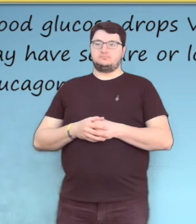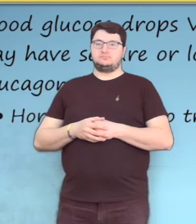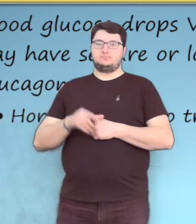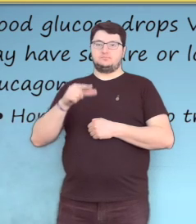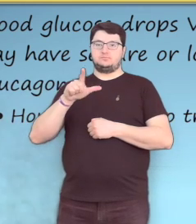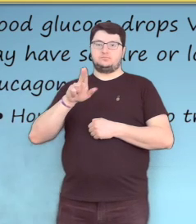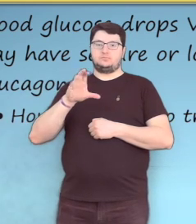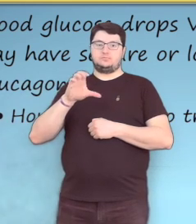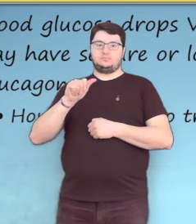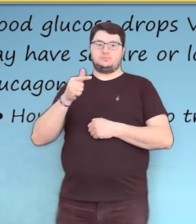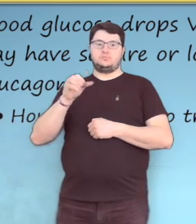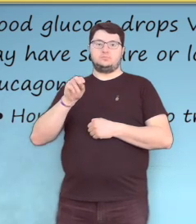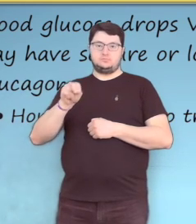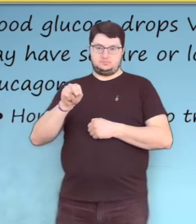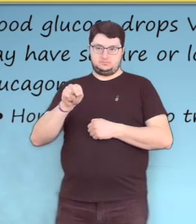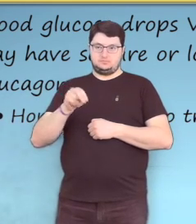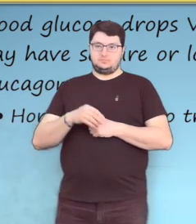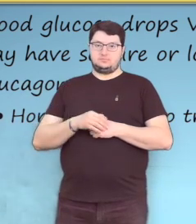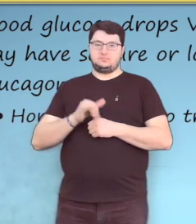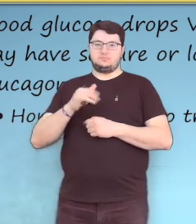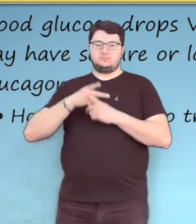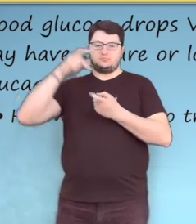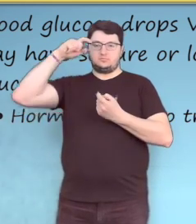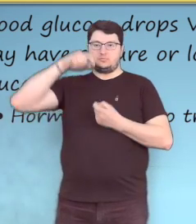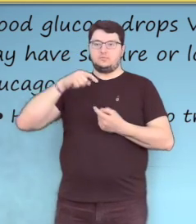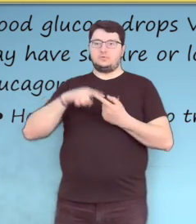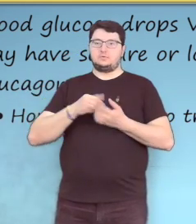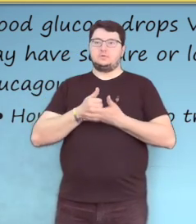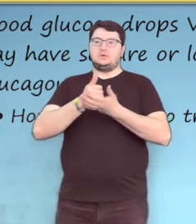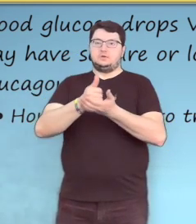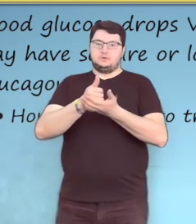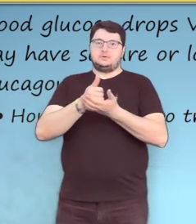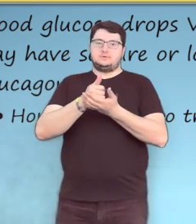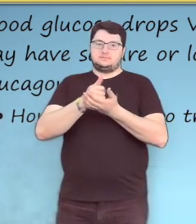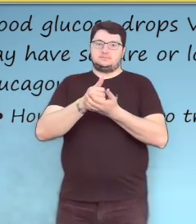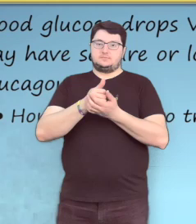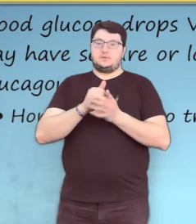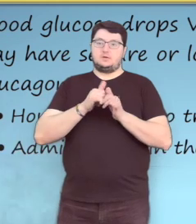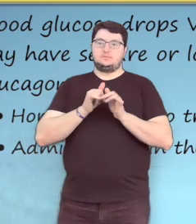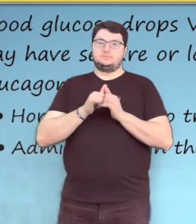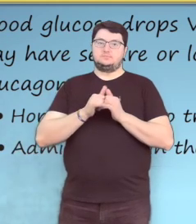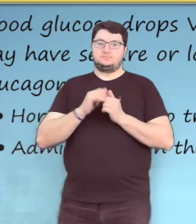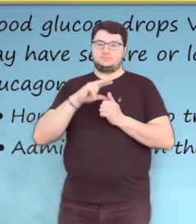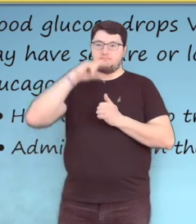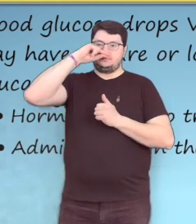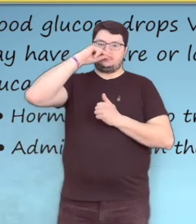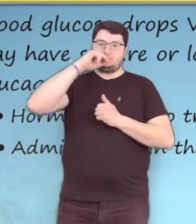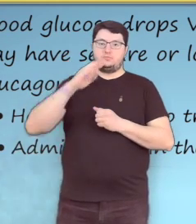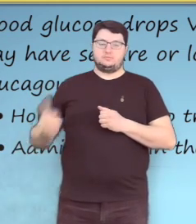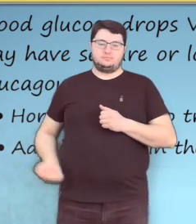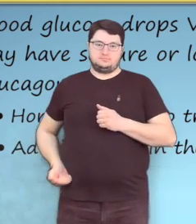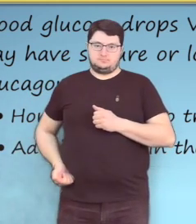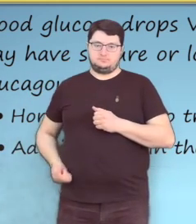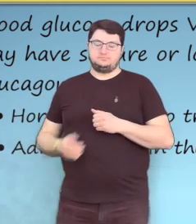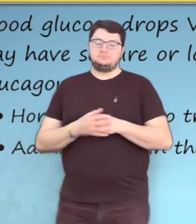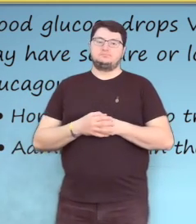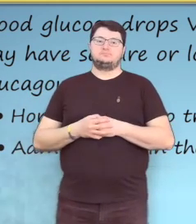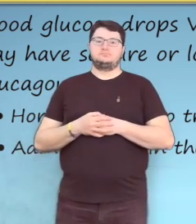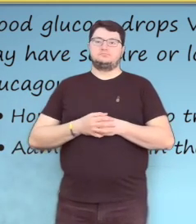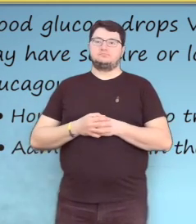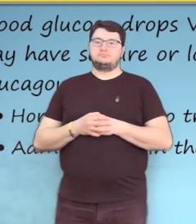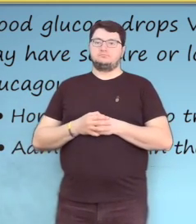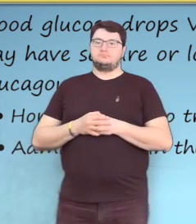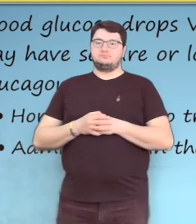Glucagon is a hormone that is used to treat severe hypoglycemia. It is administered in the nose or by injection.